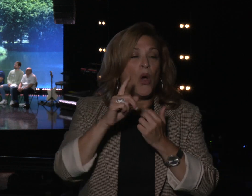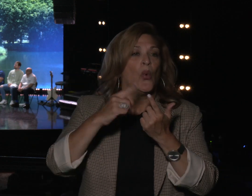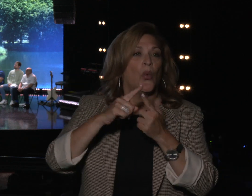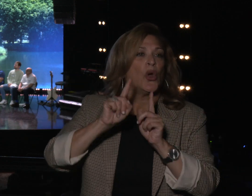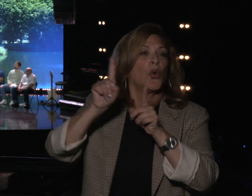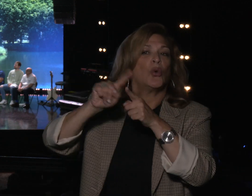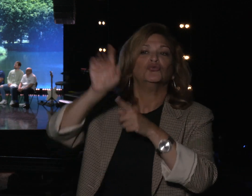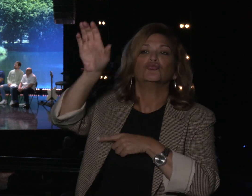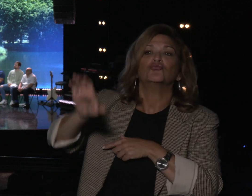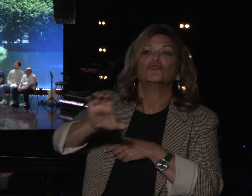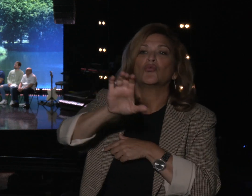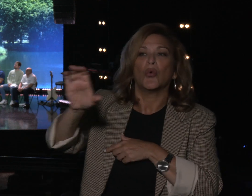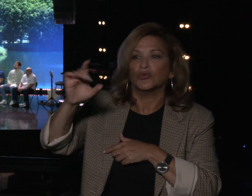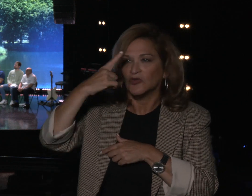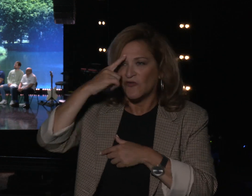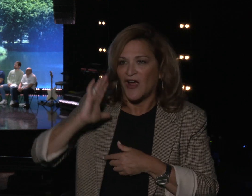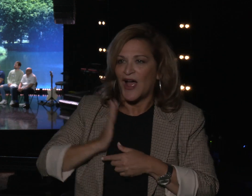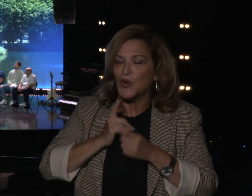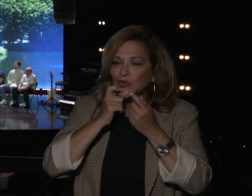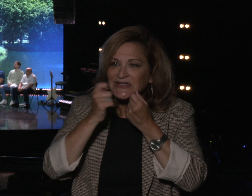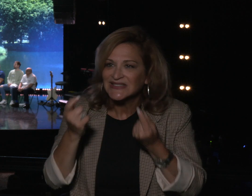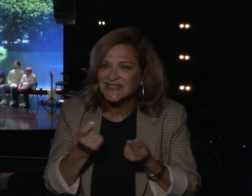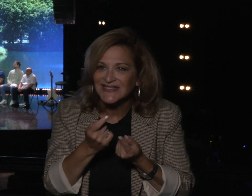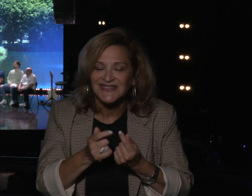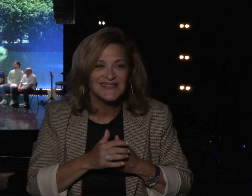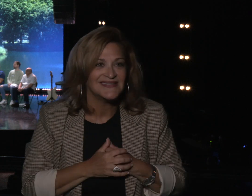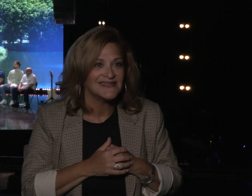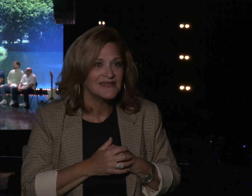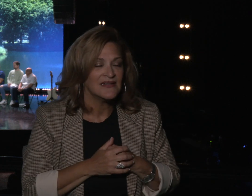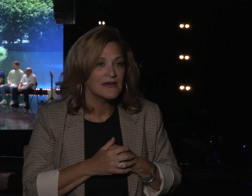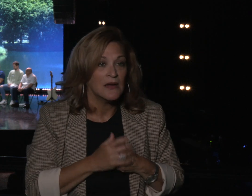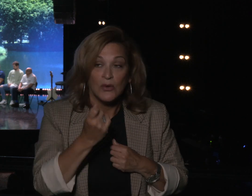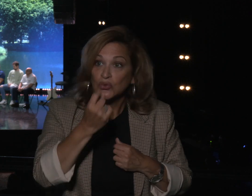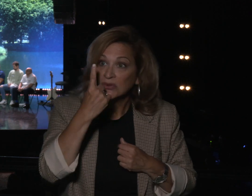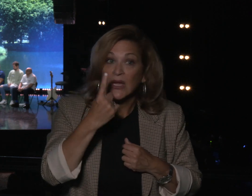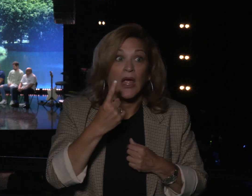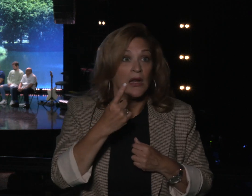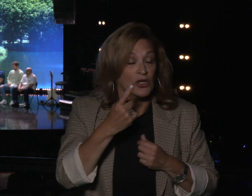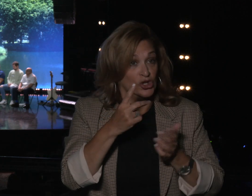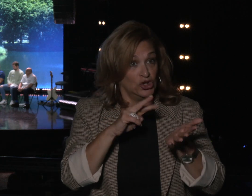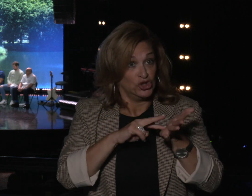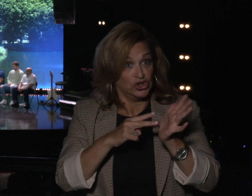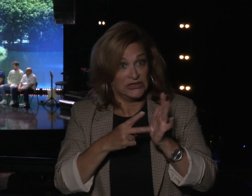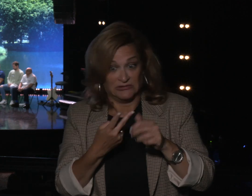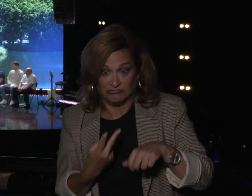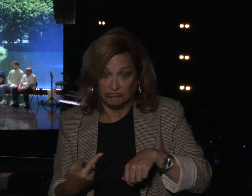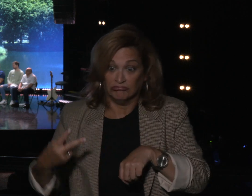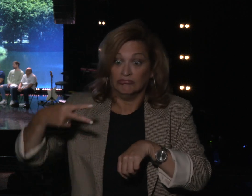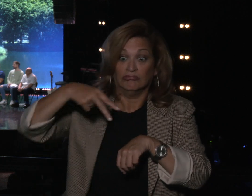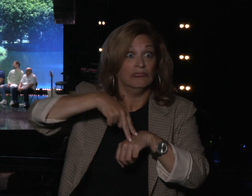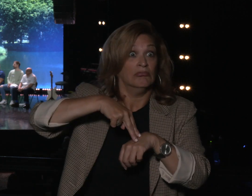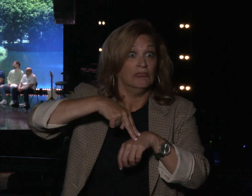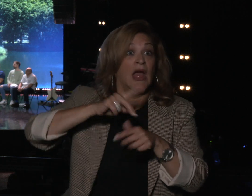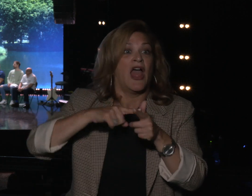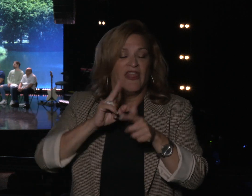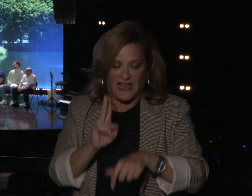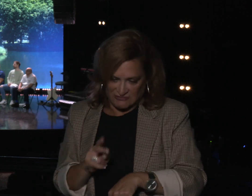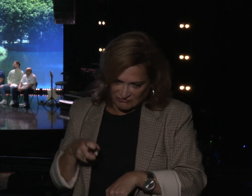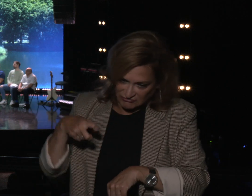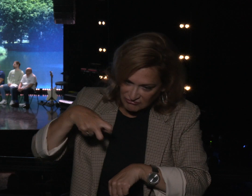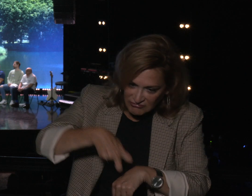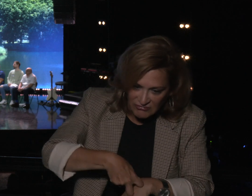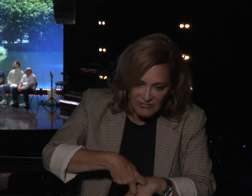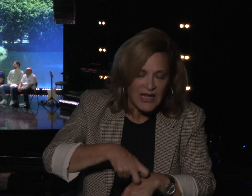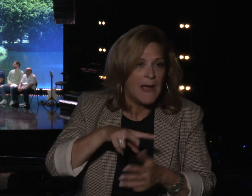cloak and he gets low. See, serving takes a position change. It takes a getting up and a getting down. It takes a stripping. It takes taking